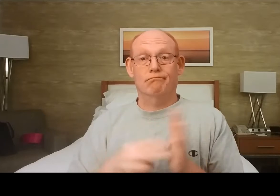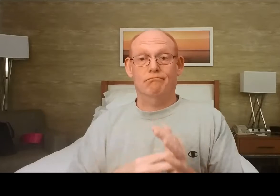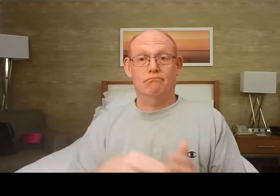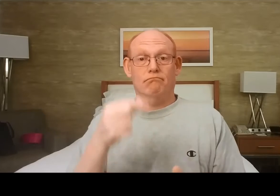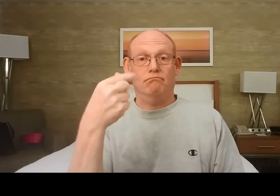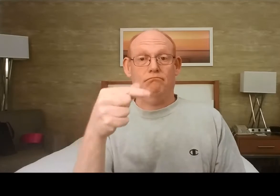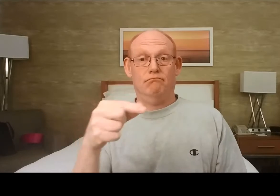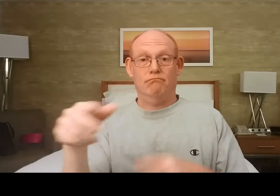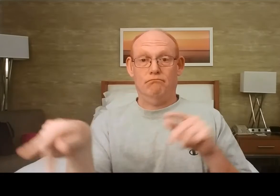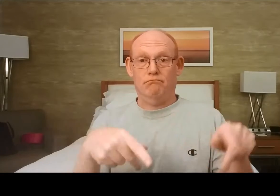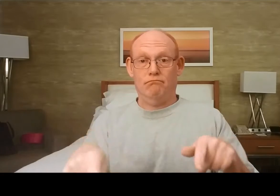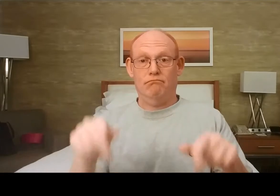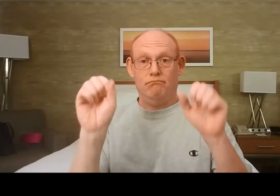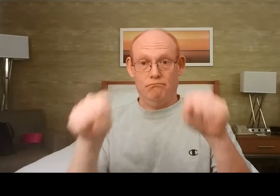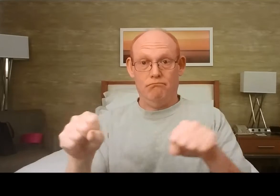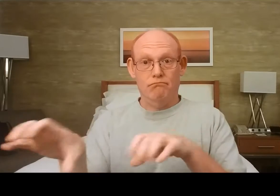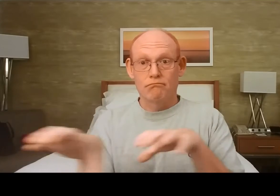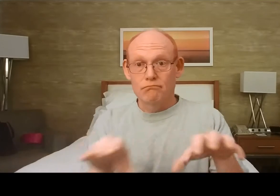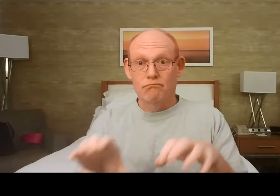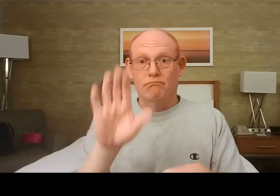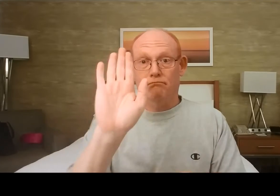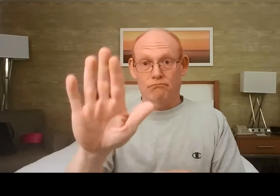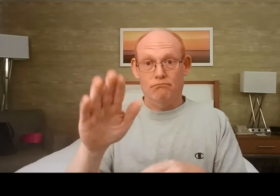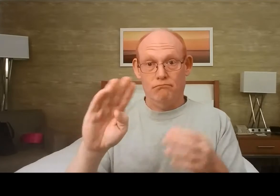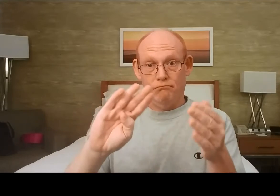Can the Green Party run for office in your town?